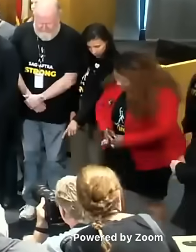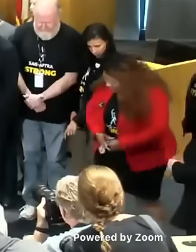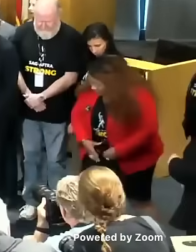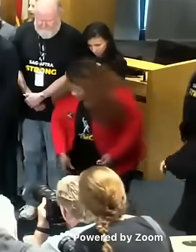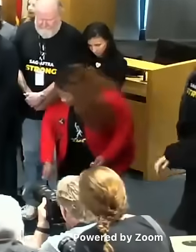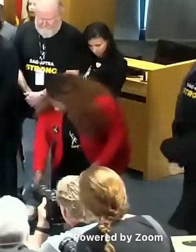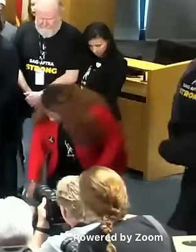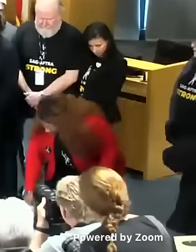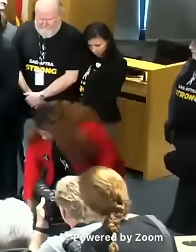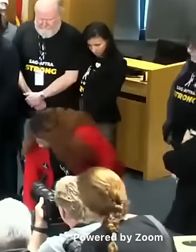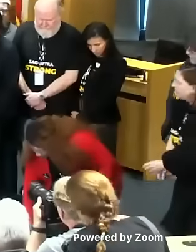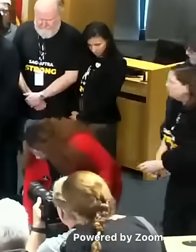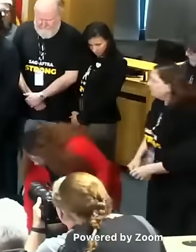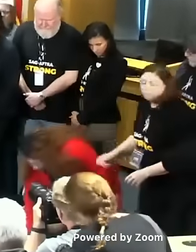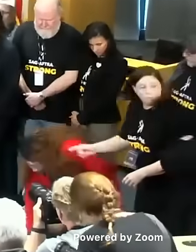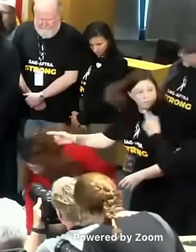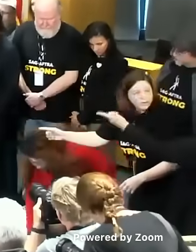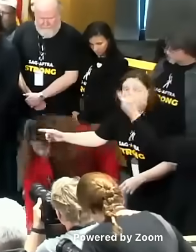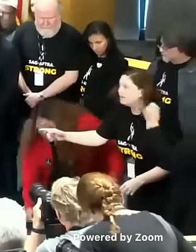Someone lost a parking ticket.